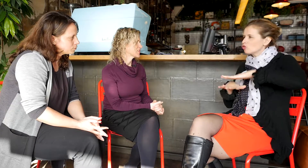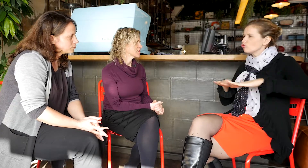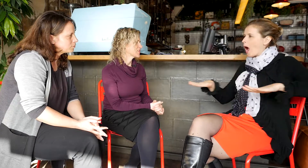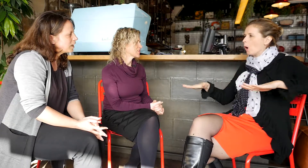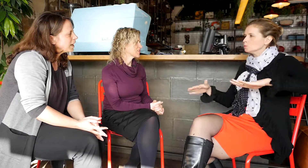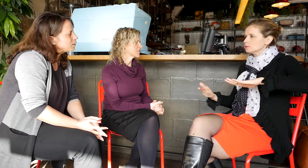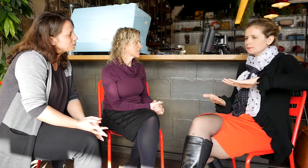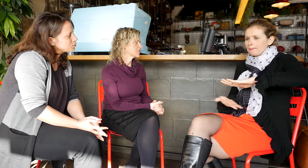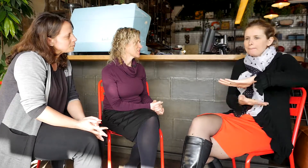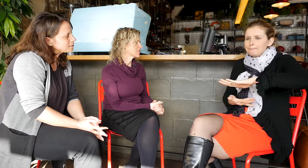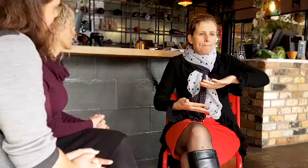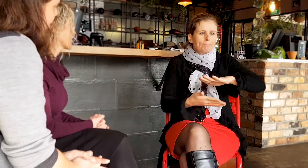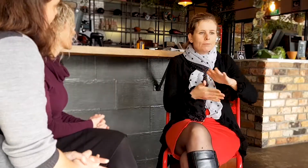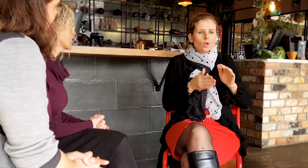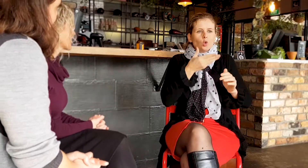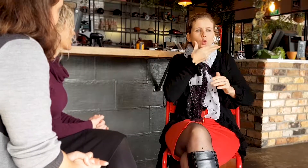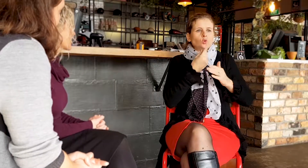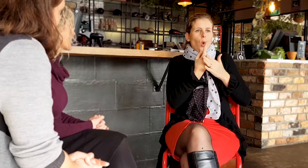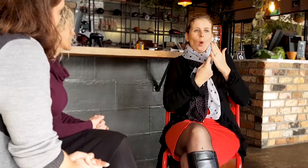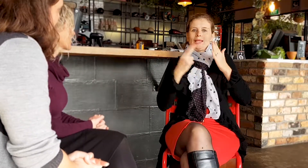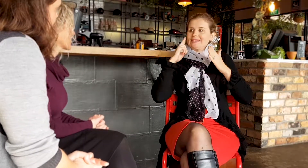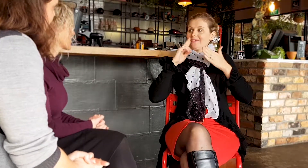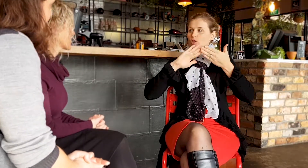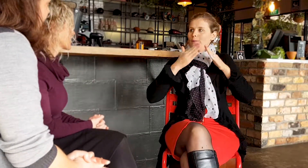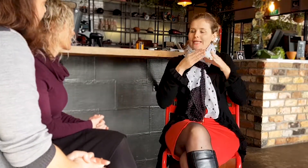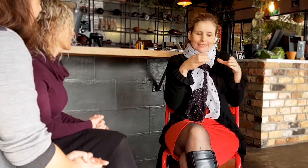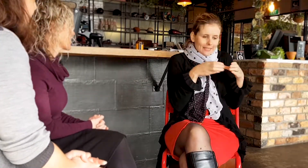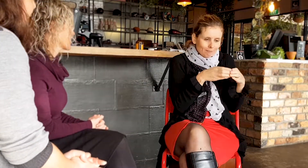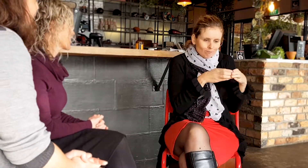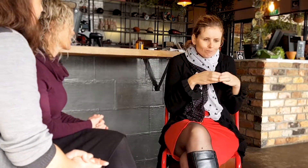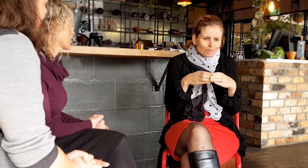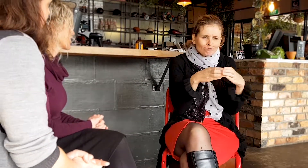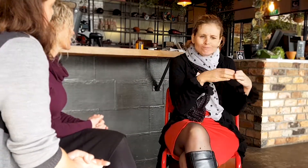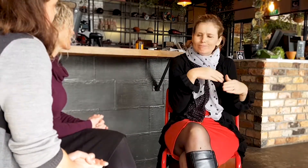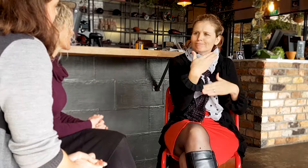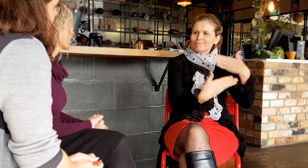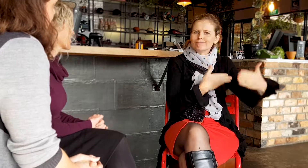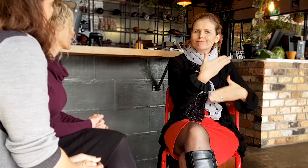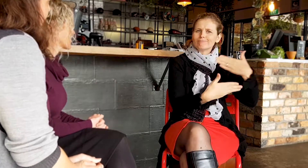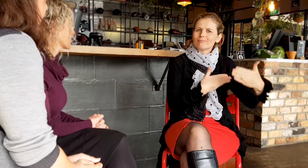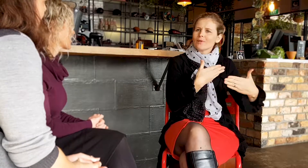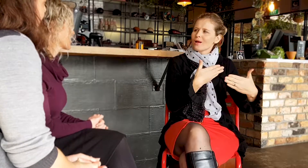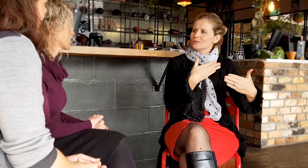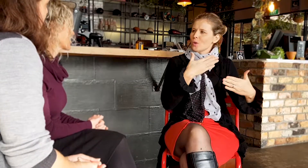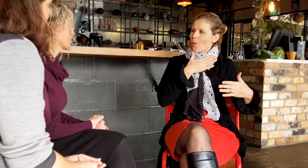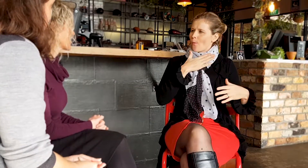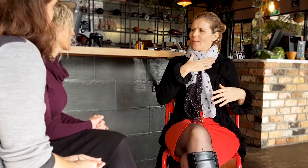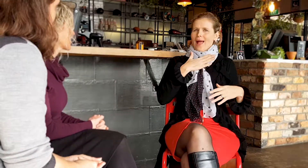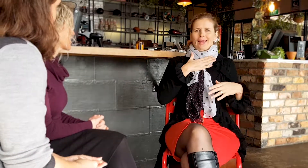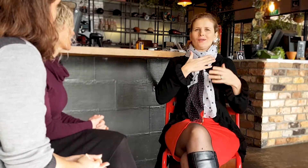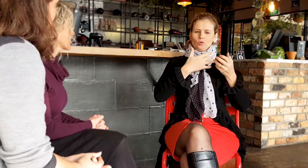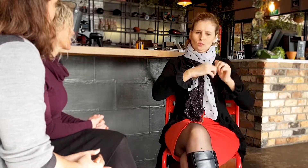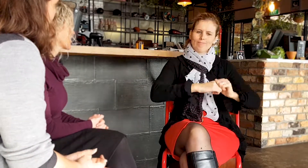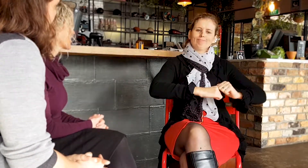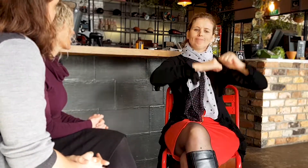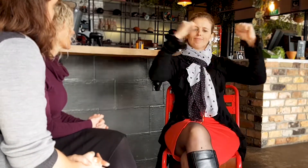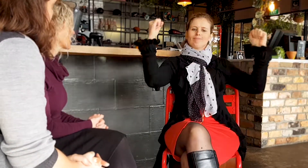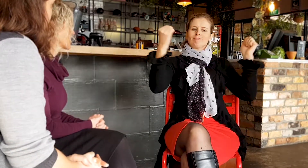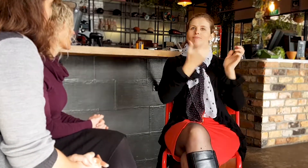visible. It was almost like it was underground, that it was just the deaf community that was using the language.